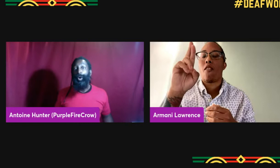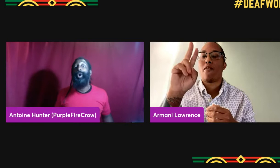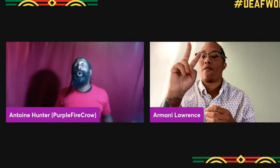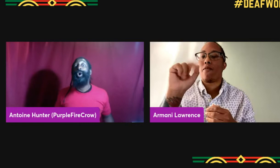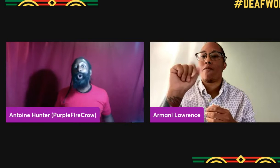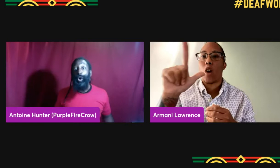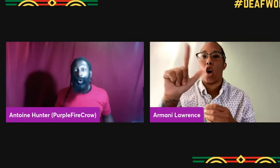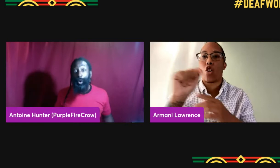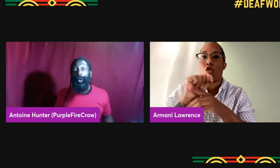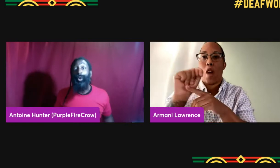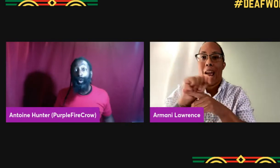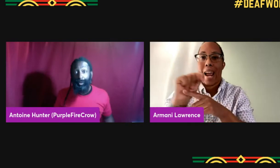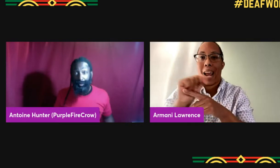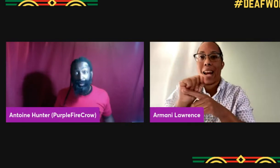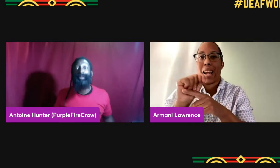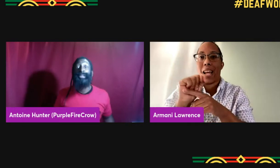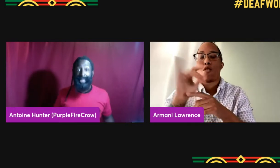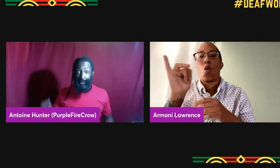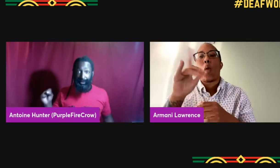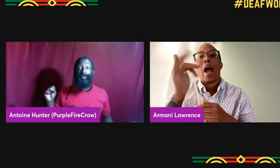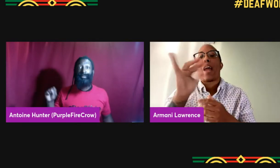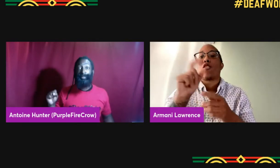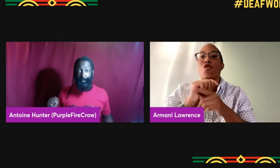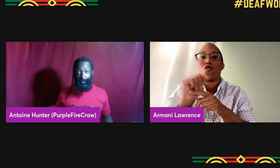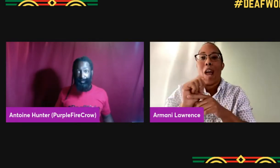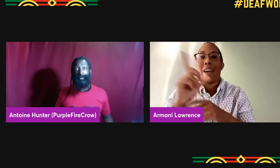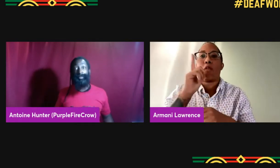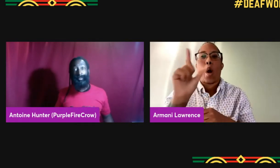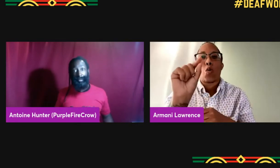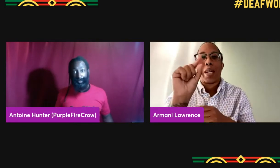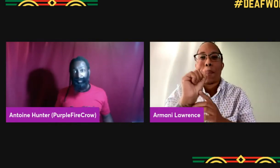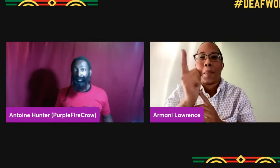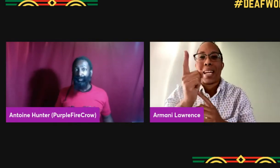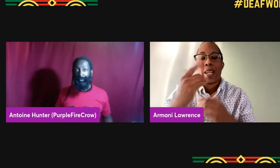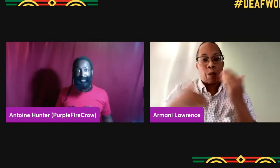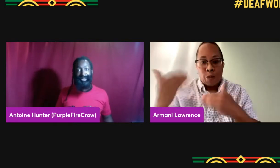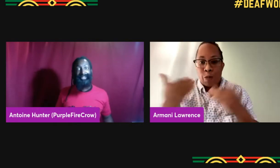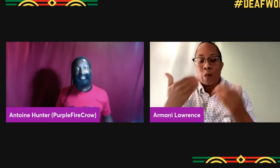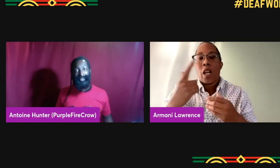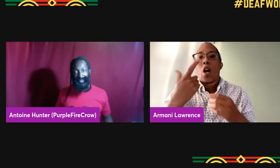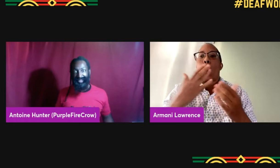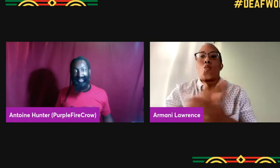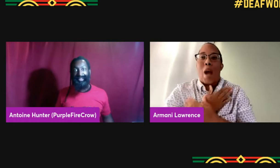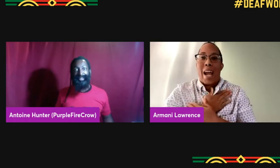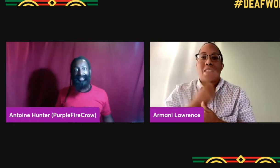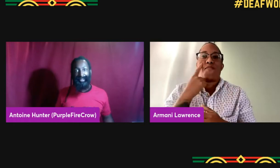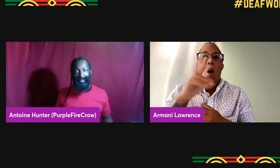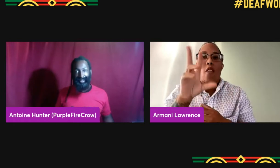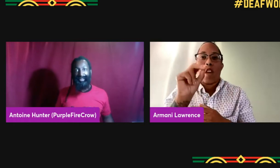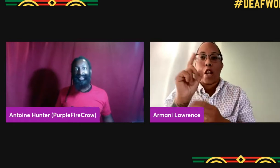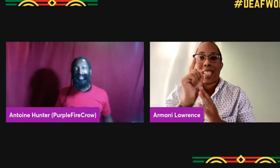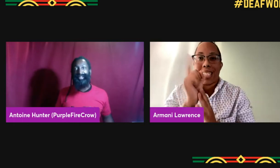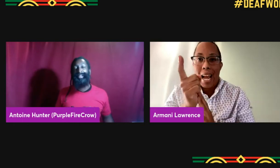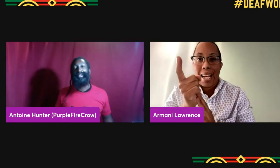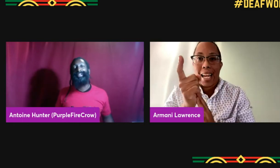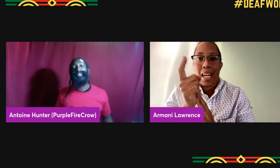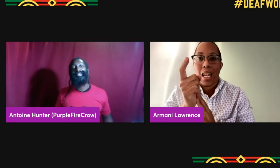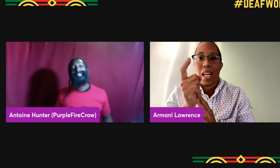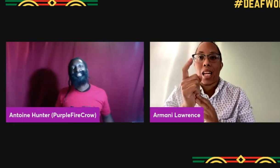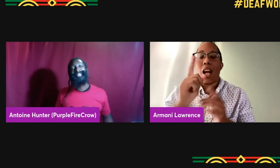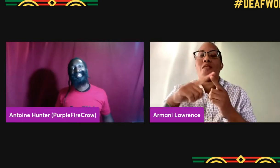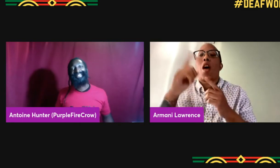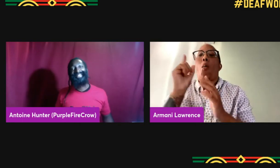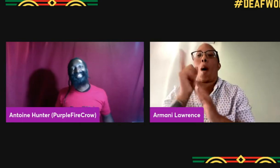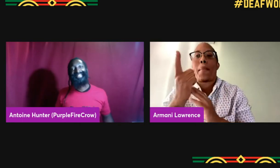intensity. Interval training. So you train for 20 minutes, you go real quick, and then you rest